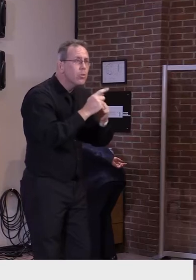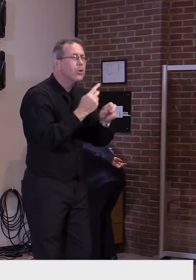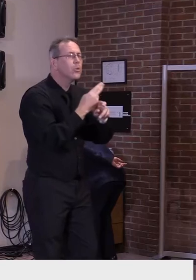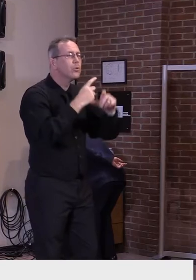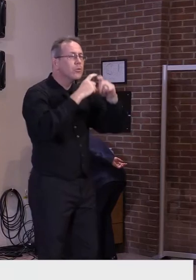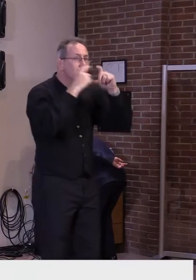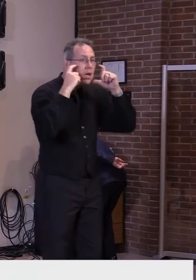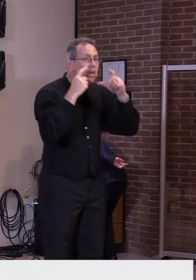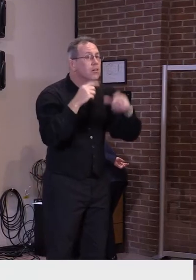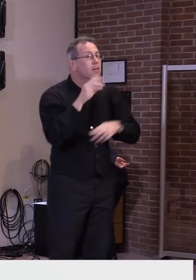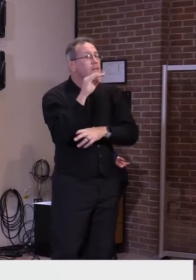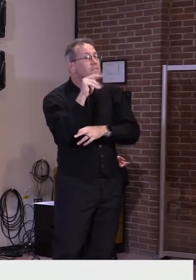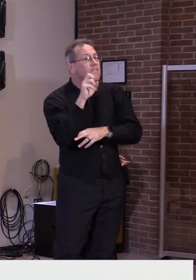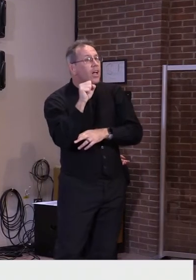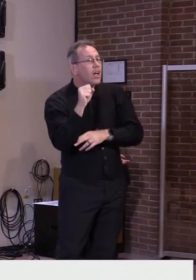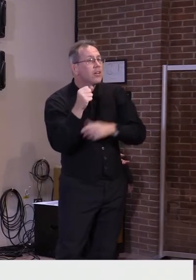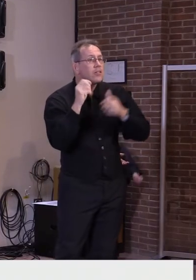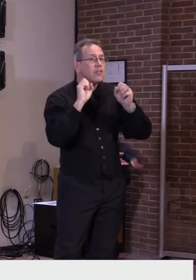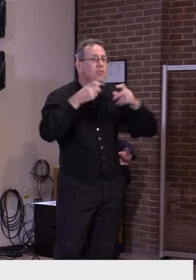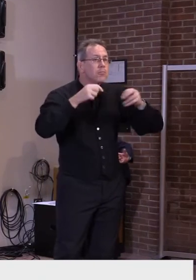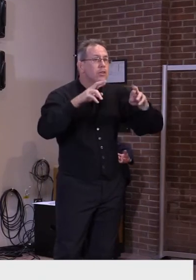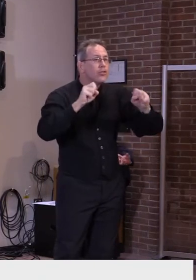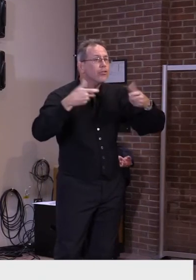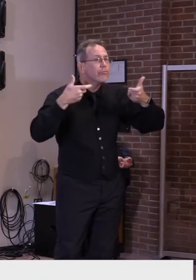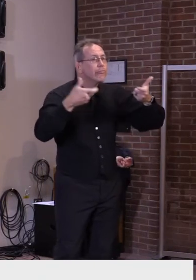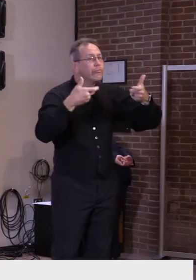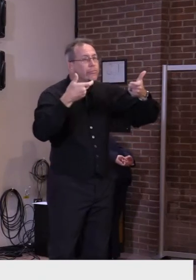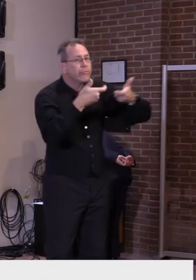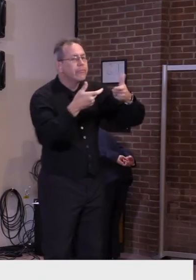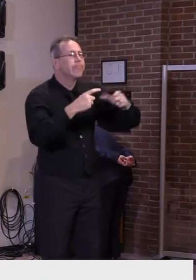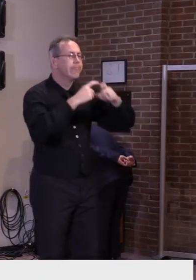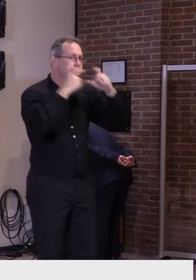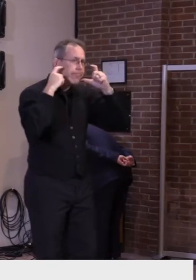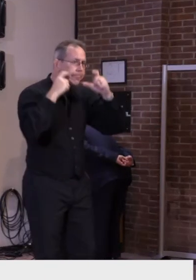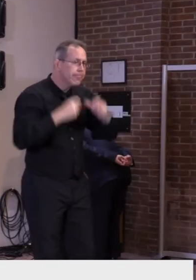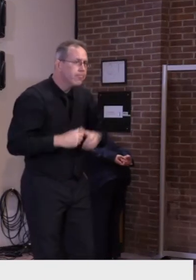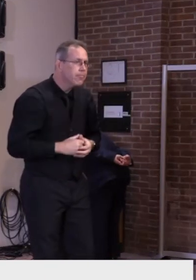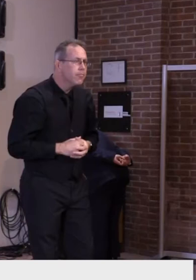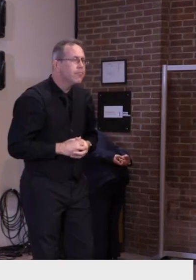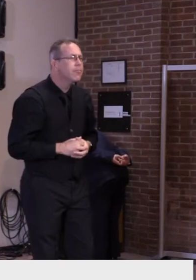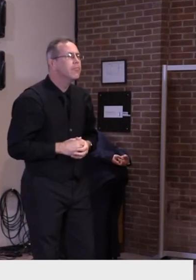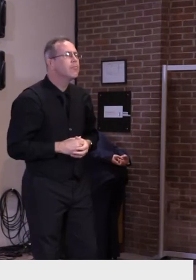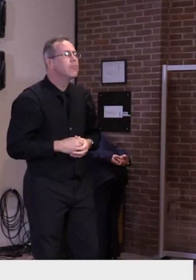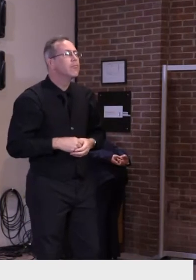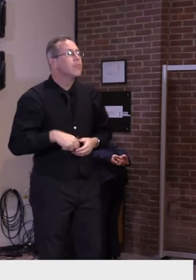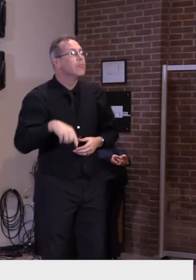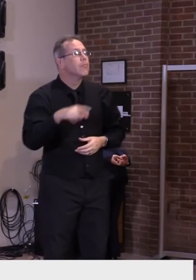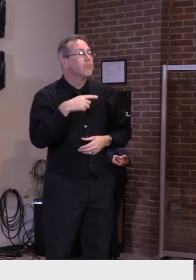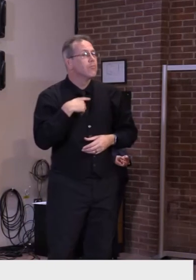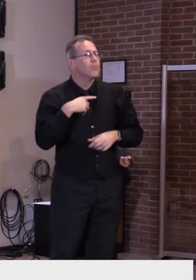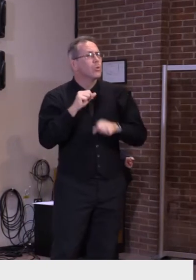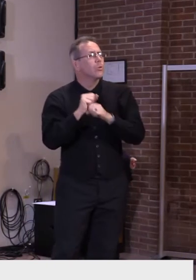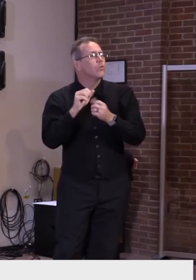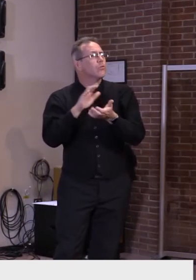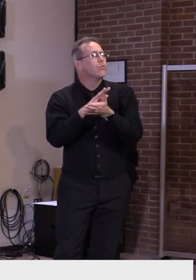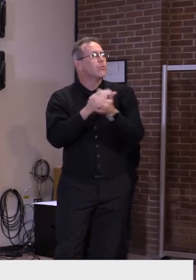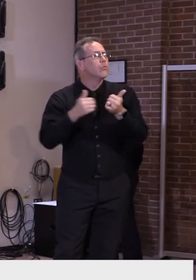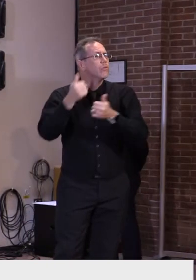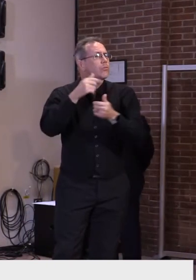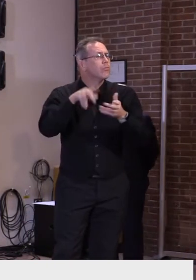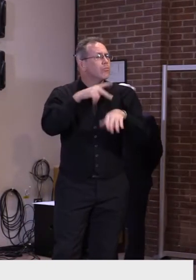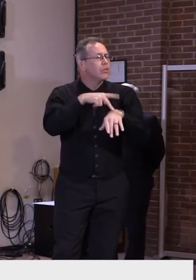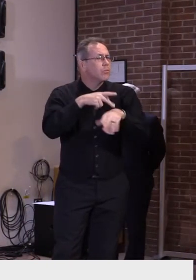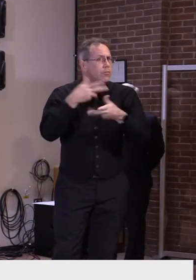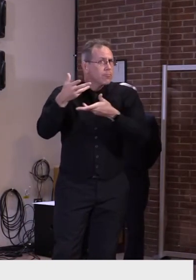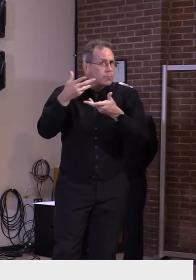are recommendations, but we also work closely with the VPA to ensure that I think there'll be some consistency with that.